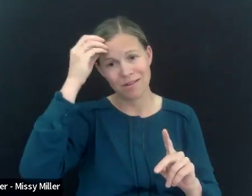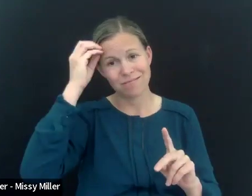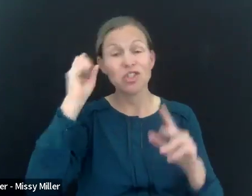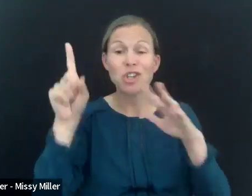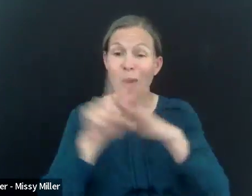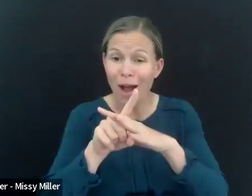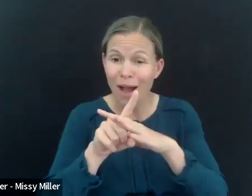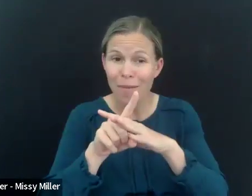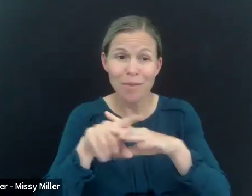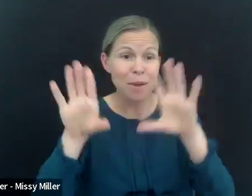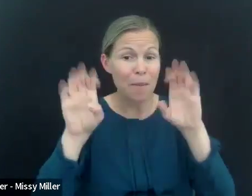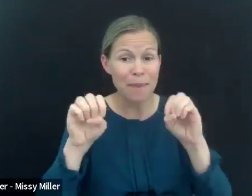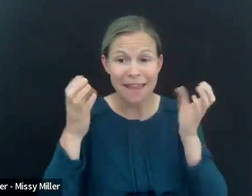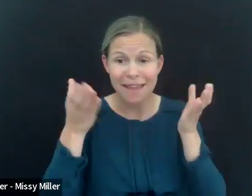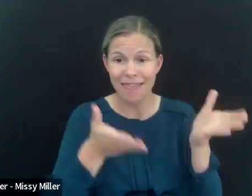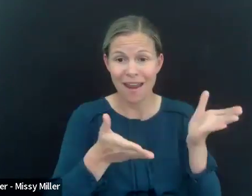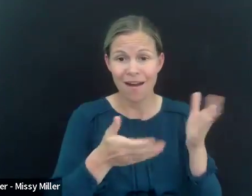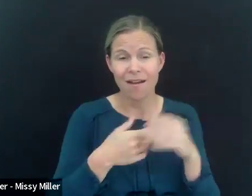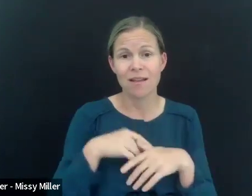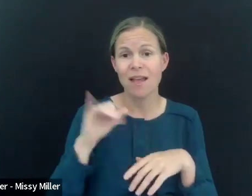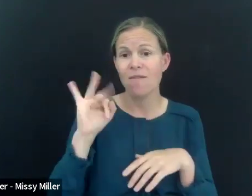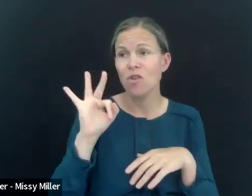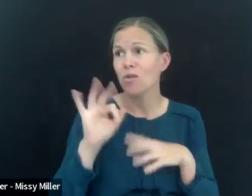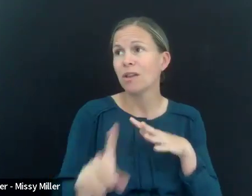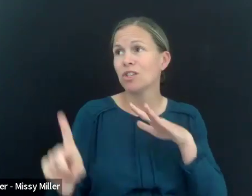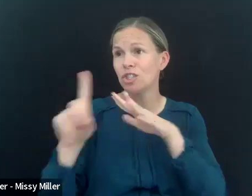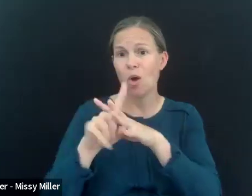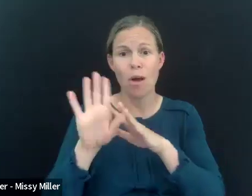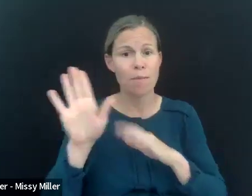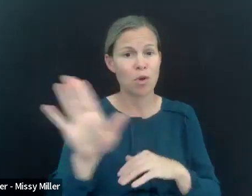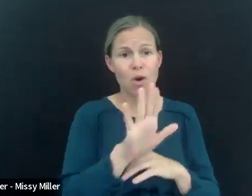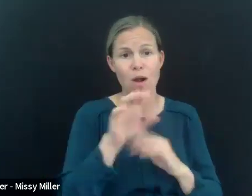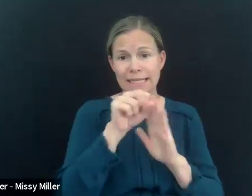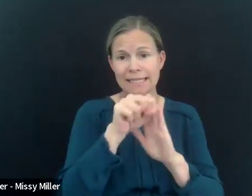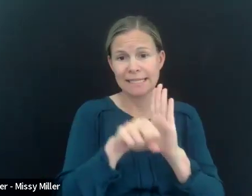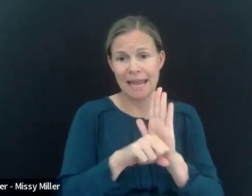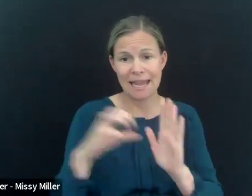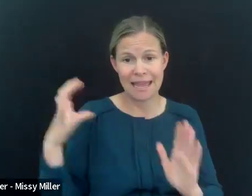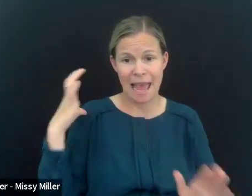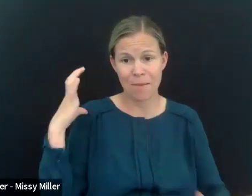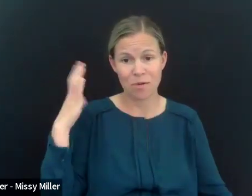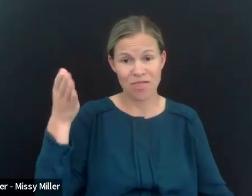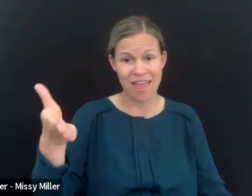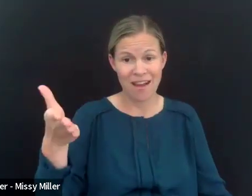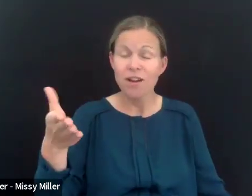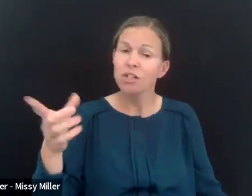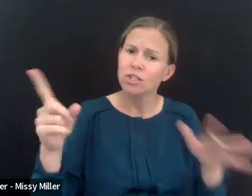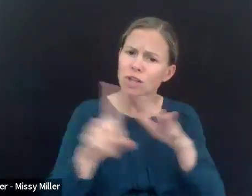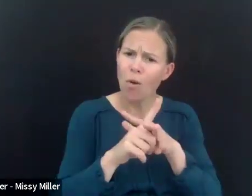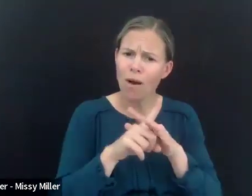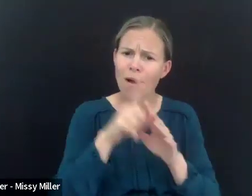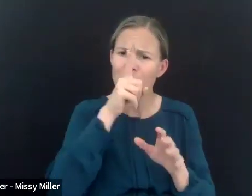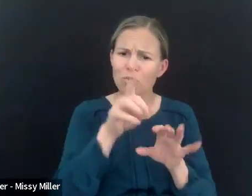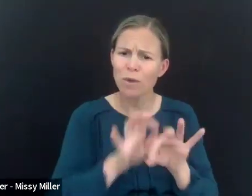up. If you can show up to your state capitol, show up, because it's an interesting that happens. I had an